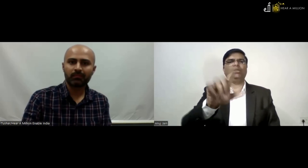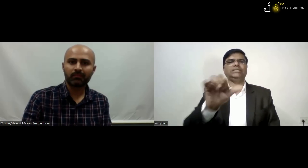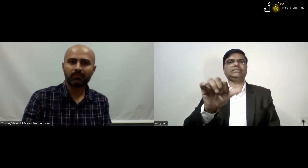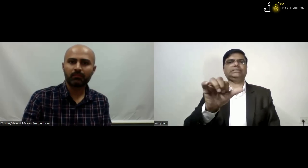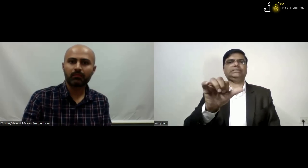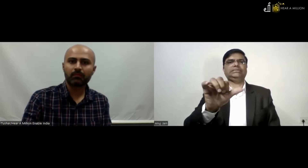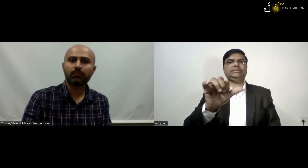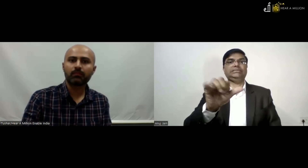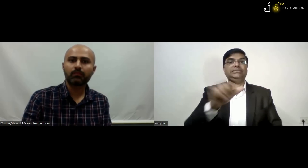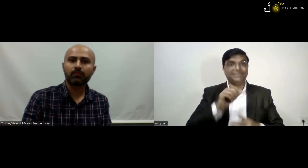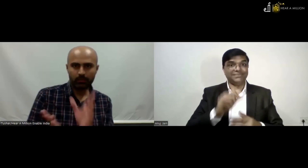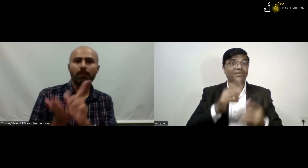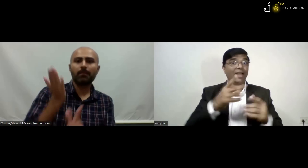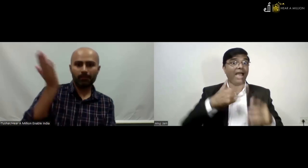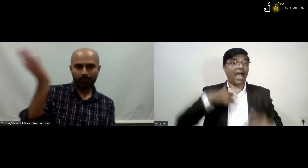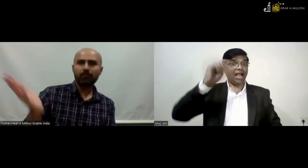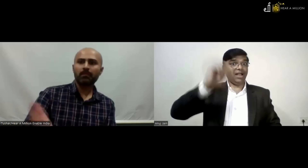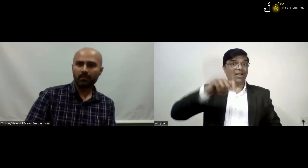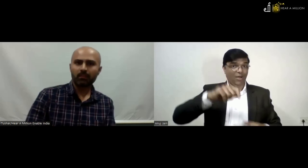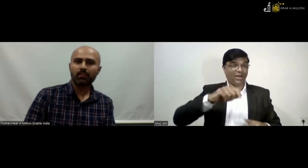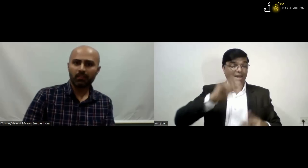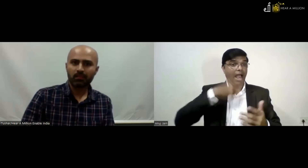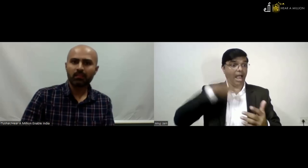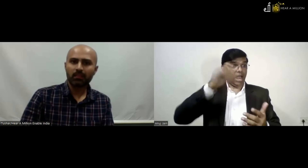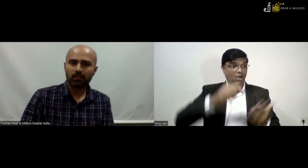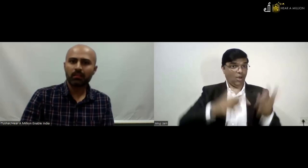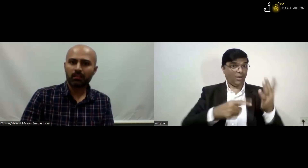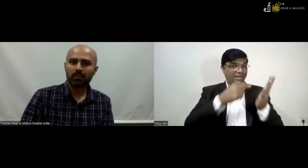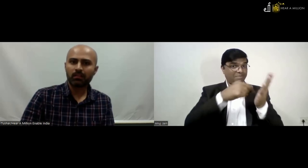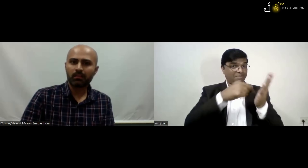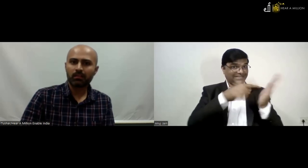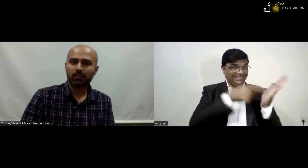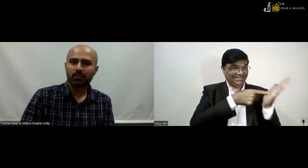I think we sent a letter in 2019.